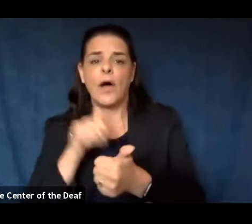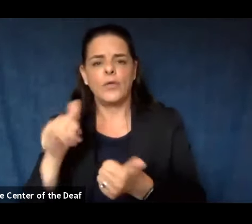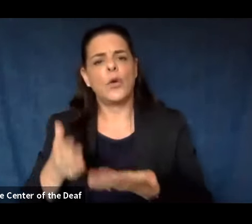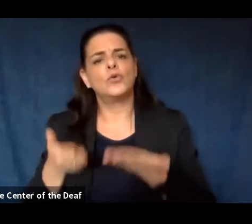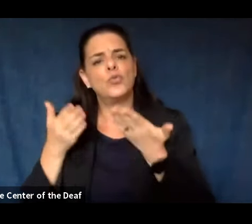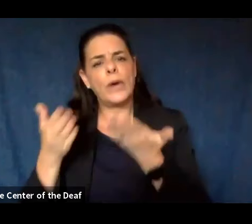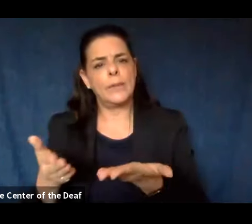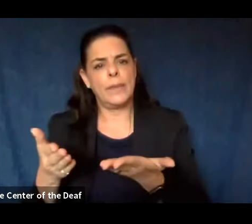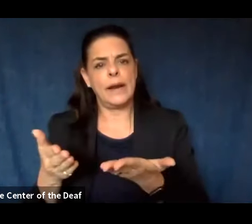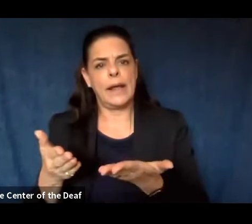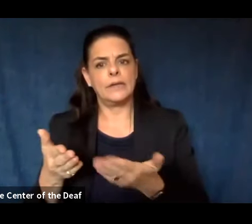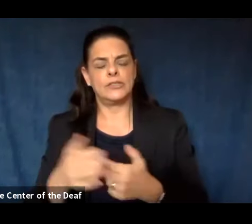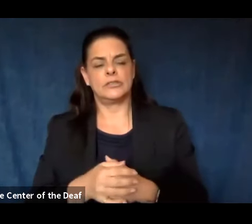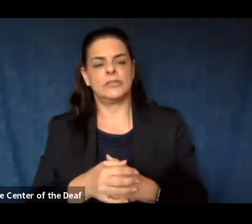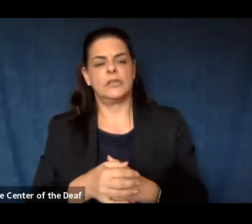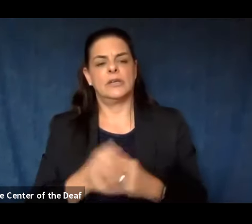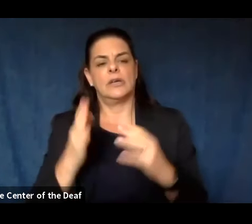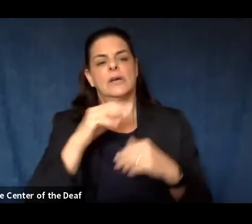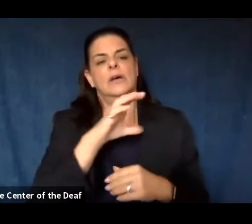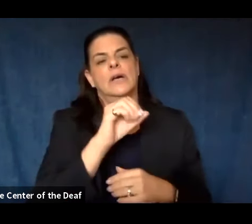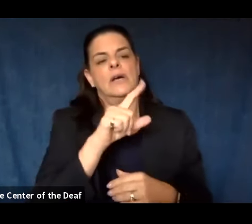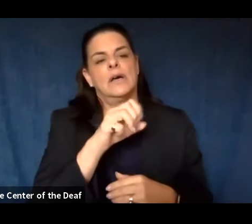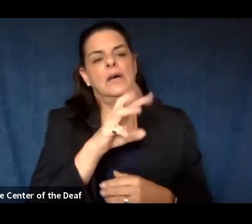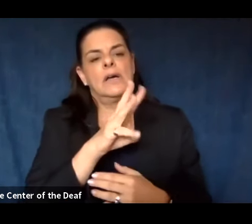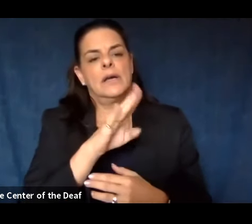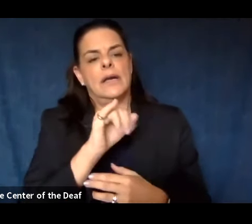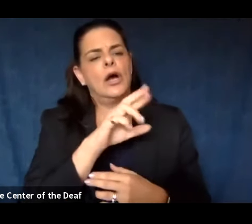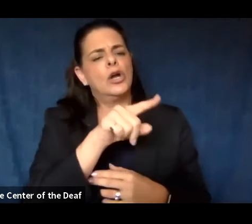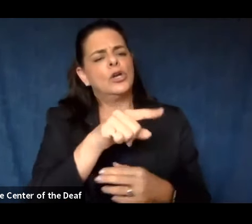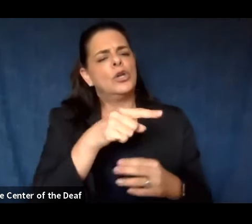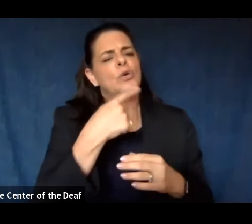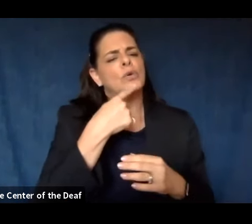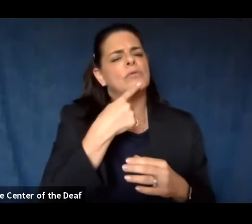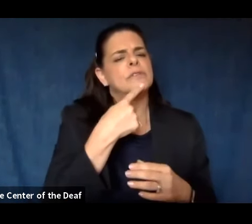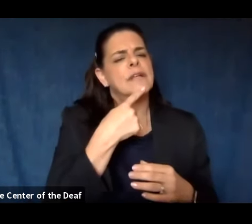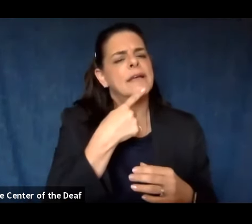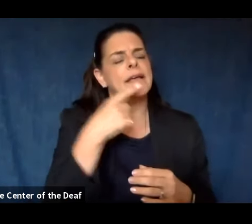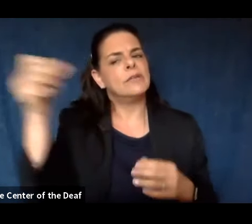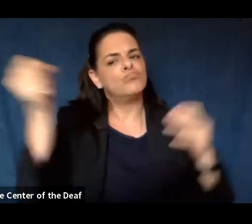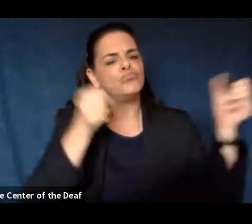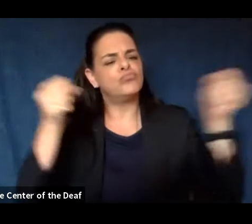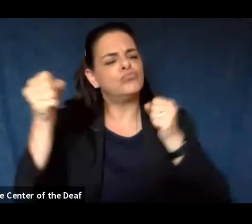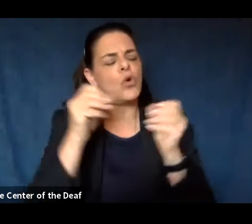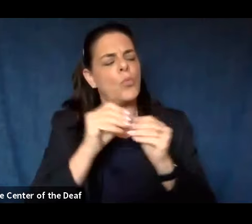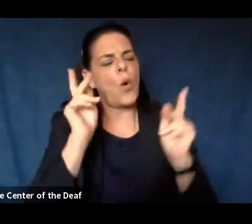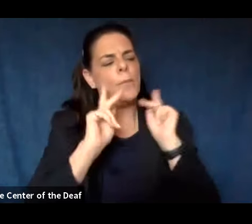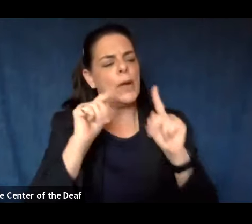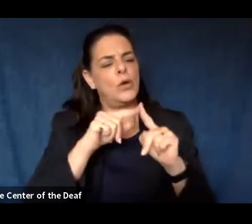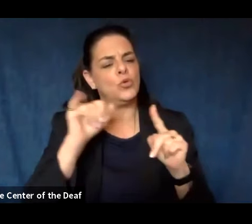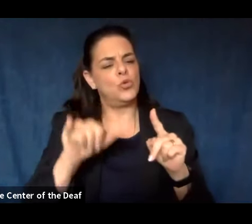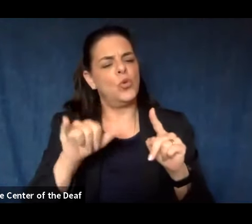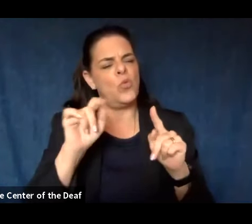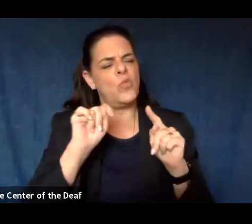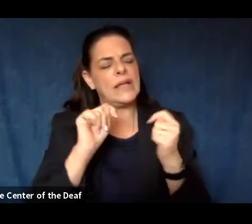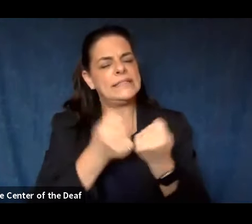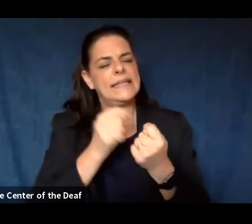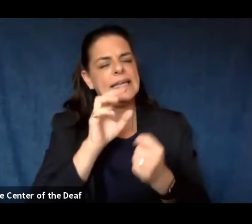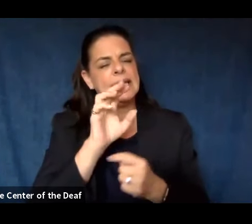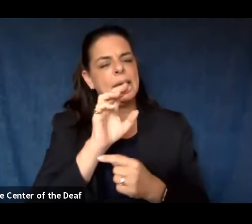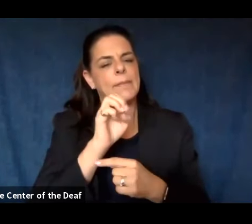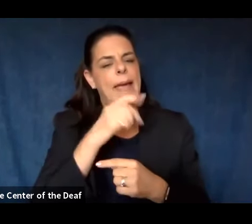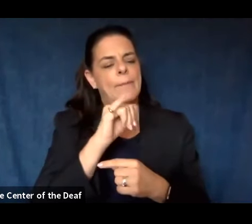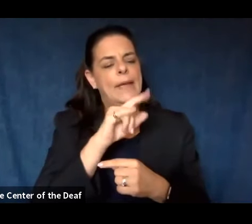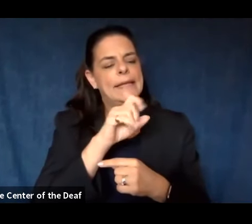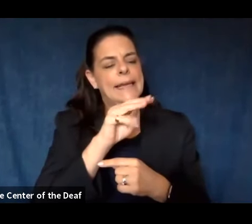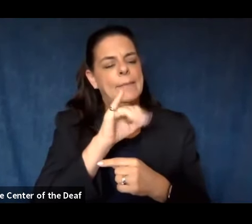exist. From Cole with WBIR, you mentioned bringing in more people to the epidemiology team. Mm-hmm. Are these furloughed workers from